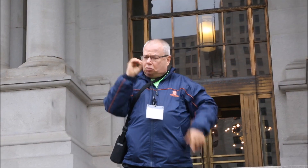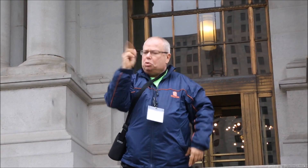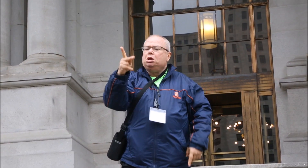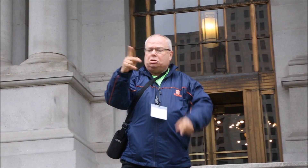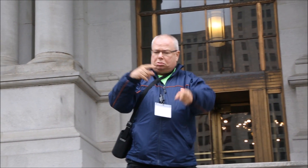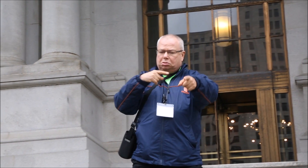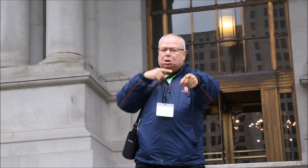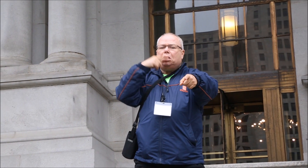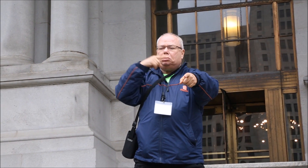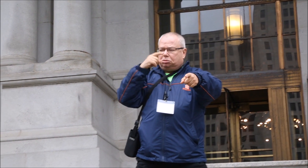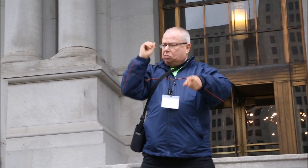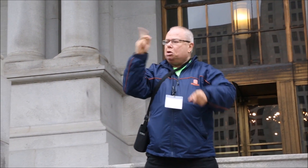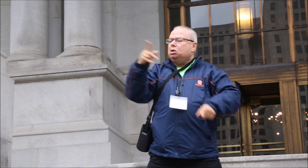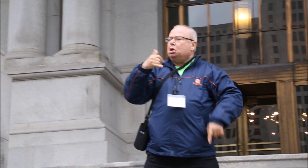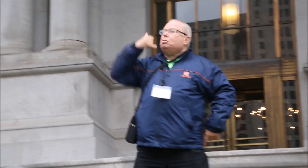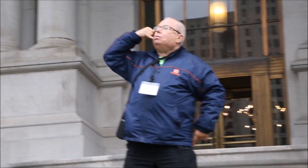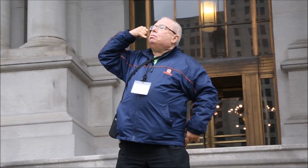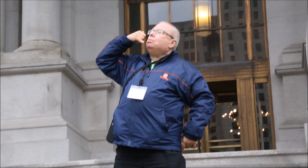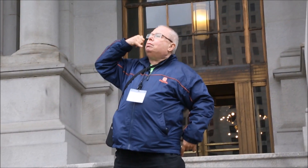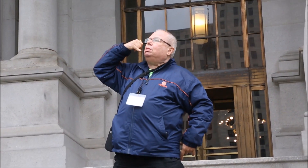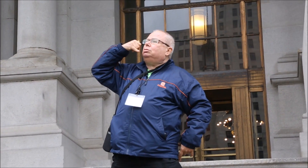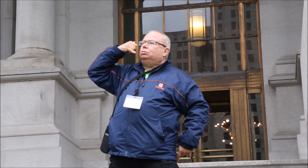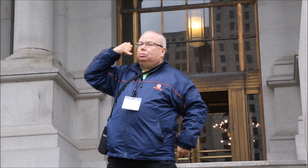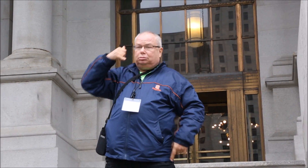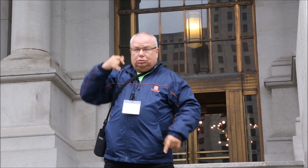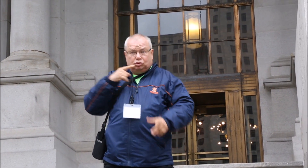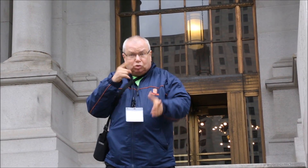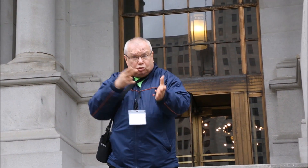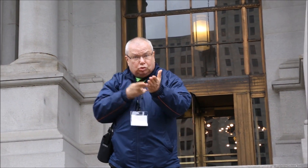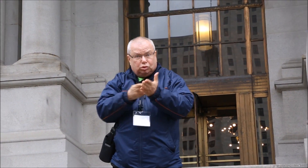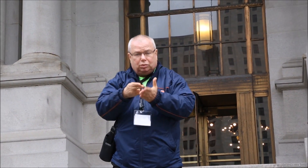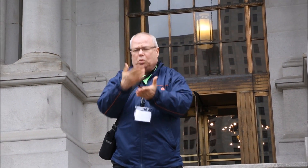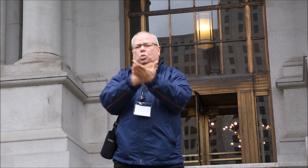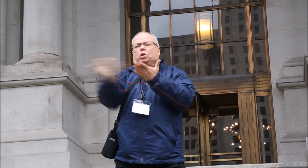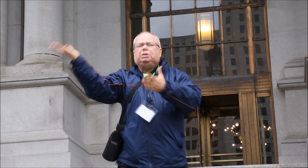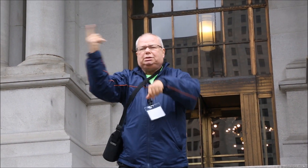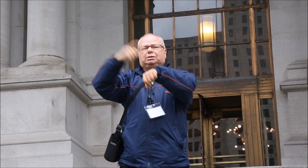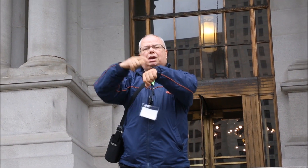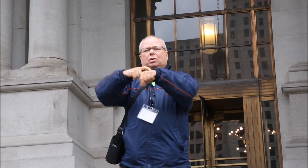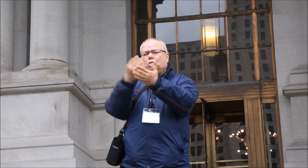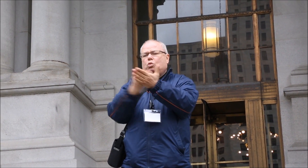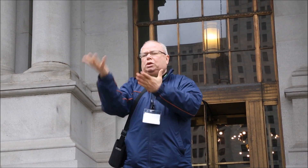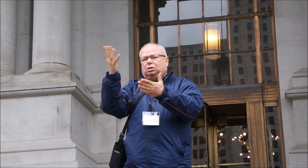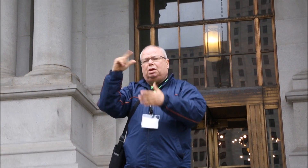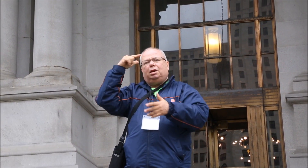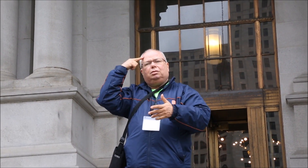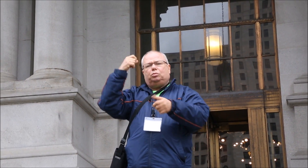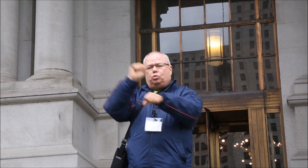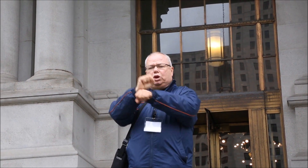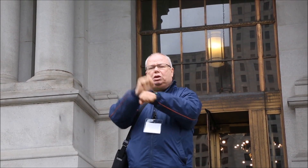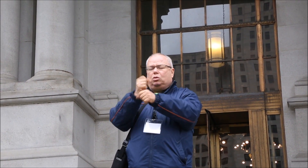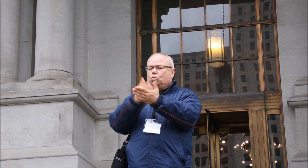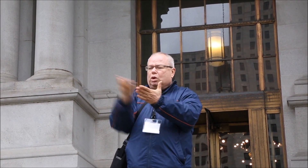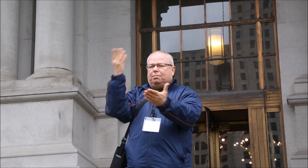in the hospital with no interpreter. We had to go to court and fight to say, look, we need better support services for